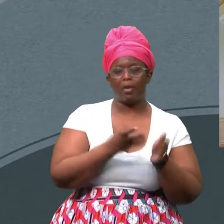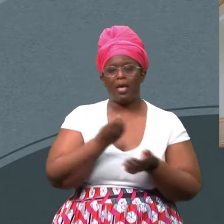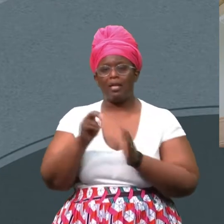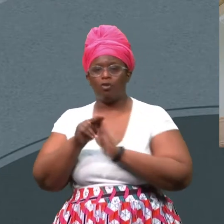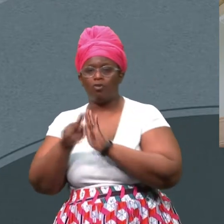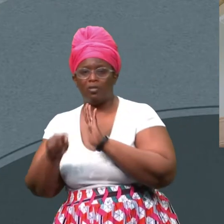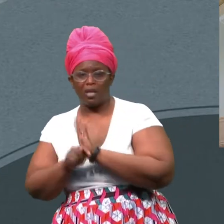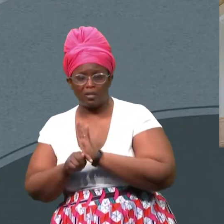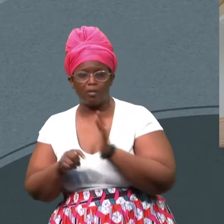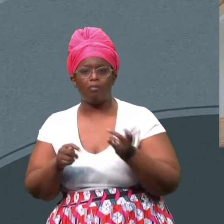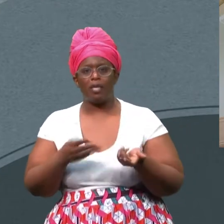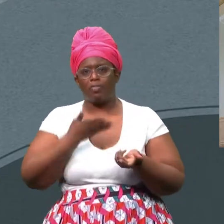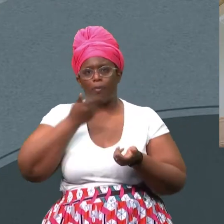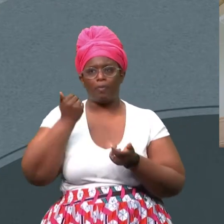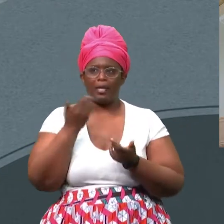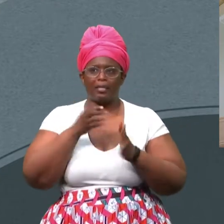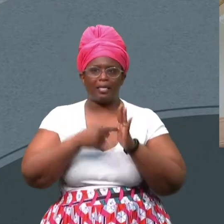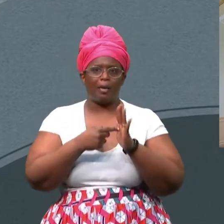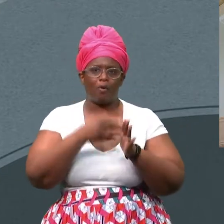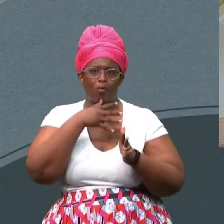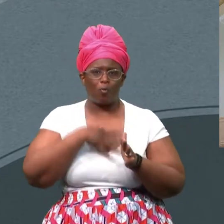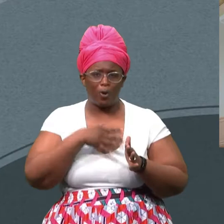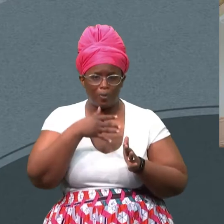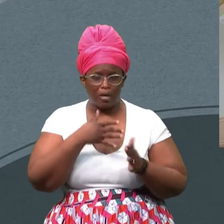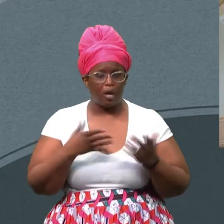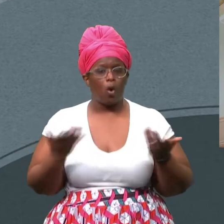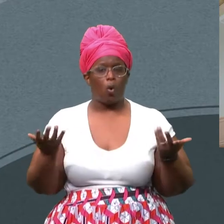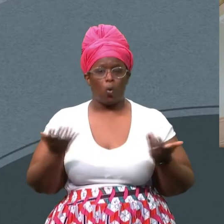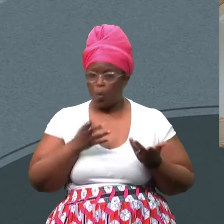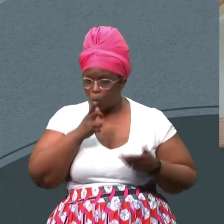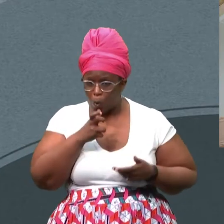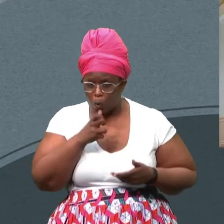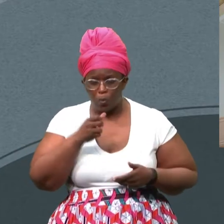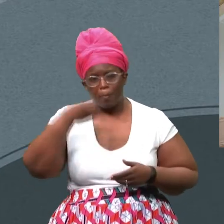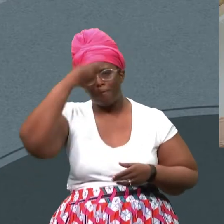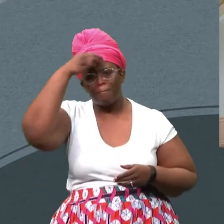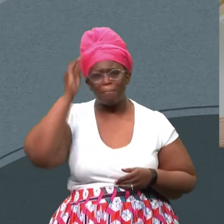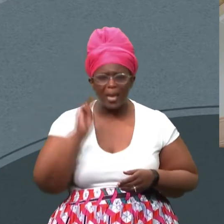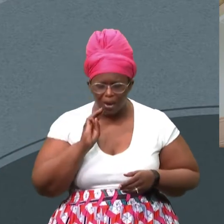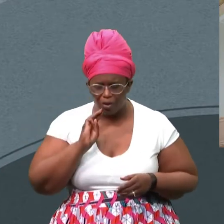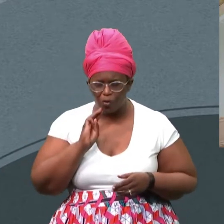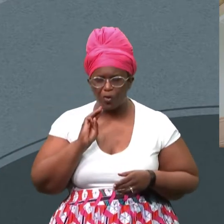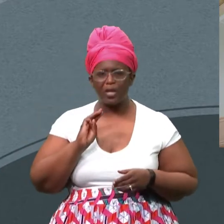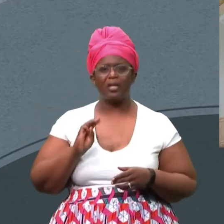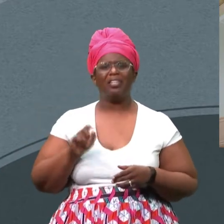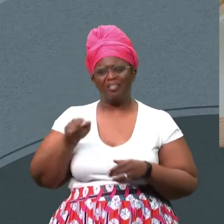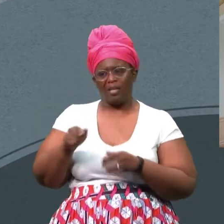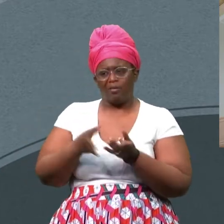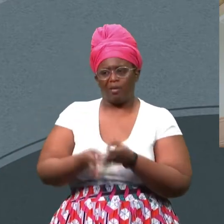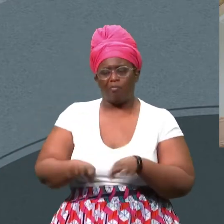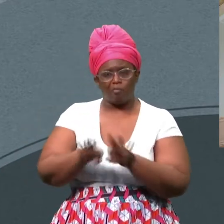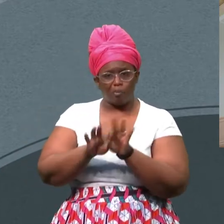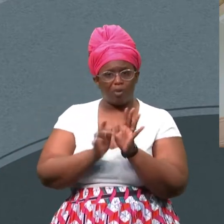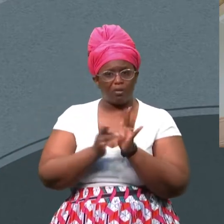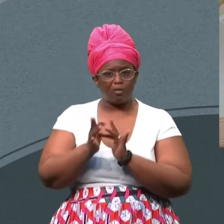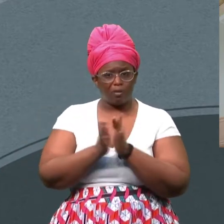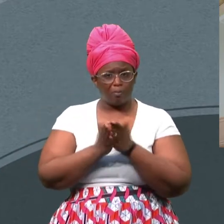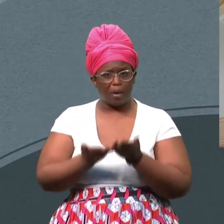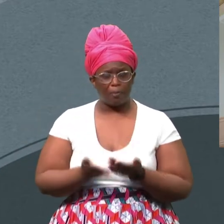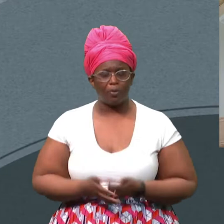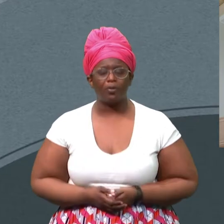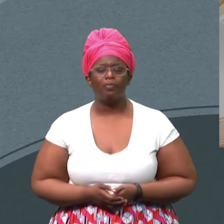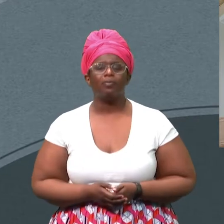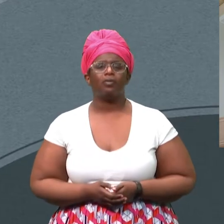Mary. She occupies a unique prominence in Scripture. And you know, can I just park here for a moment? Because I